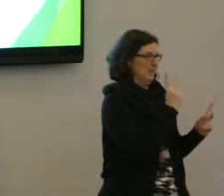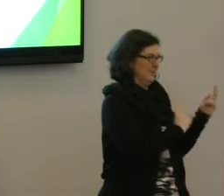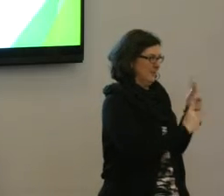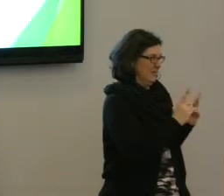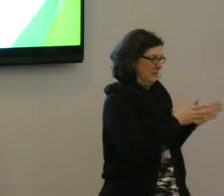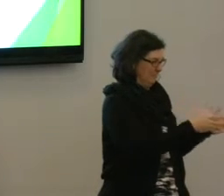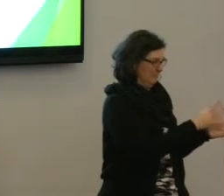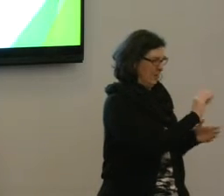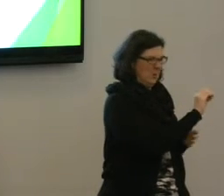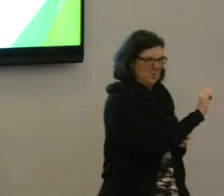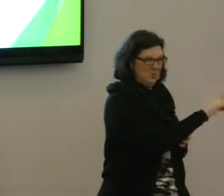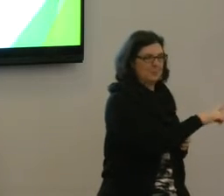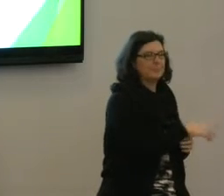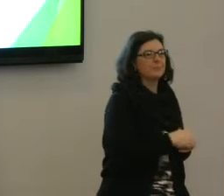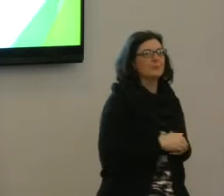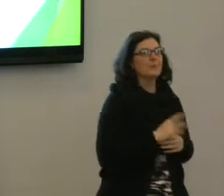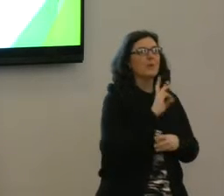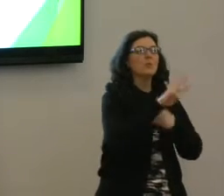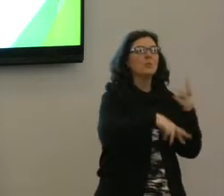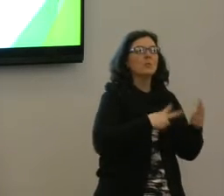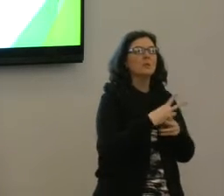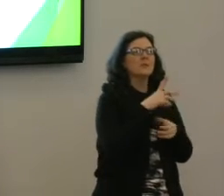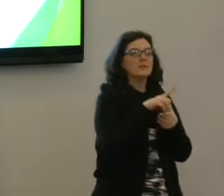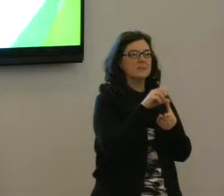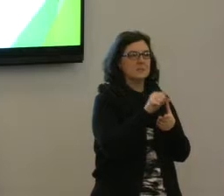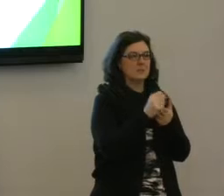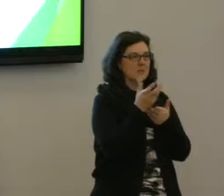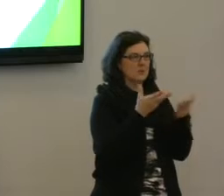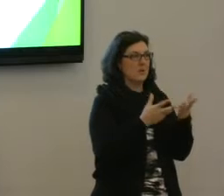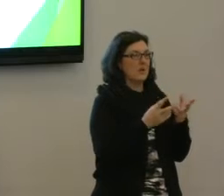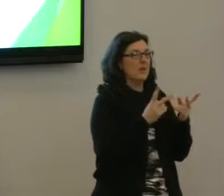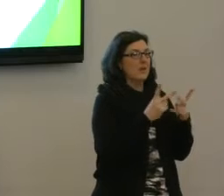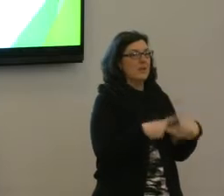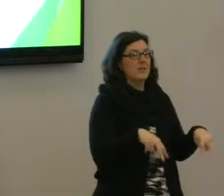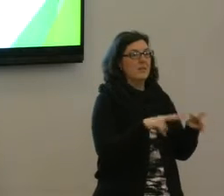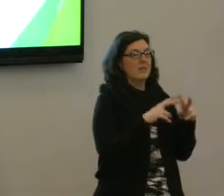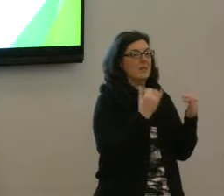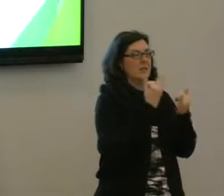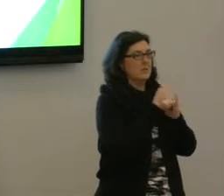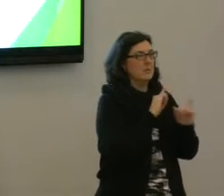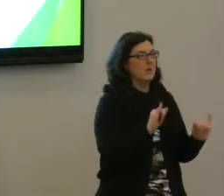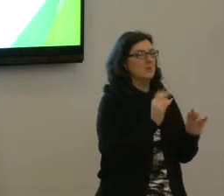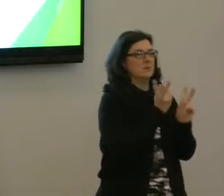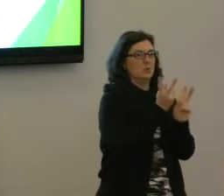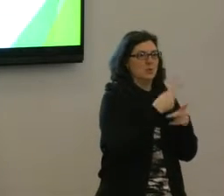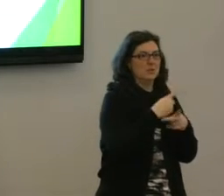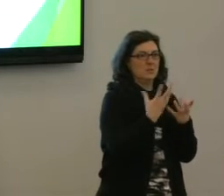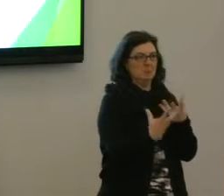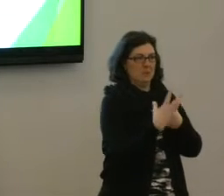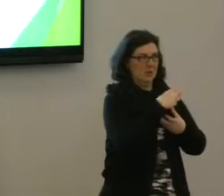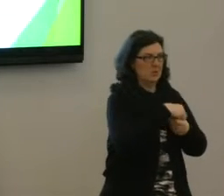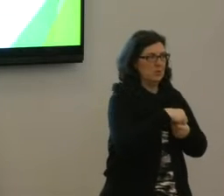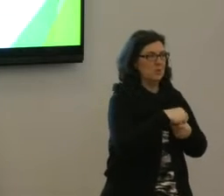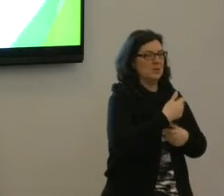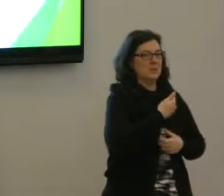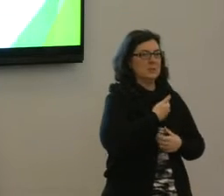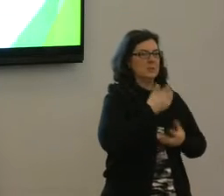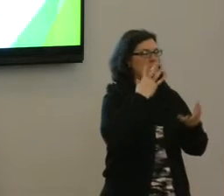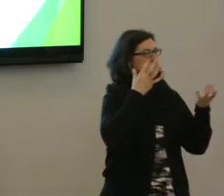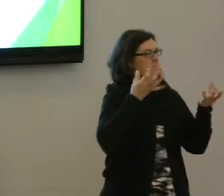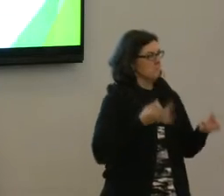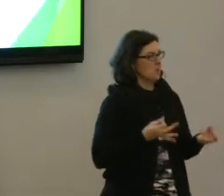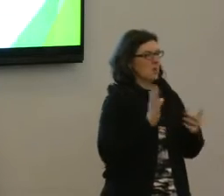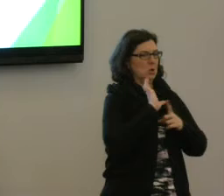The questions in the world of disability services, the values are independence, productivity, inclusion,